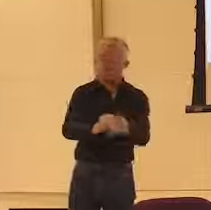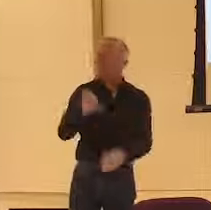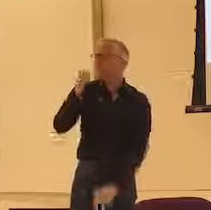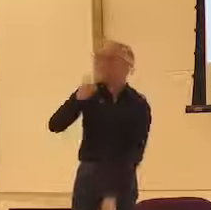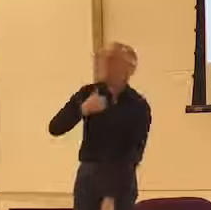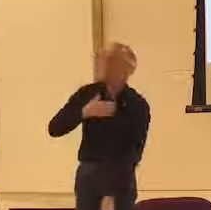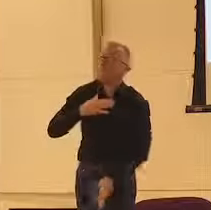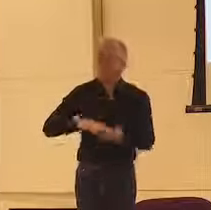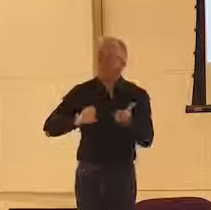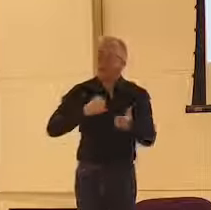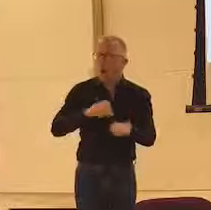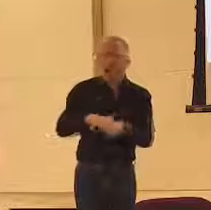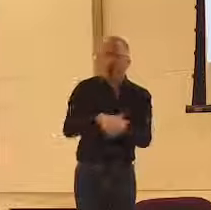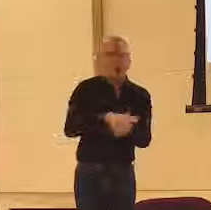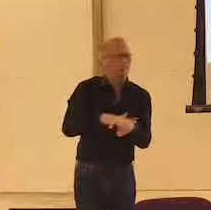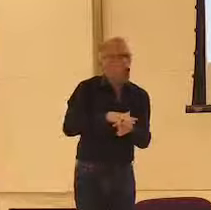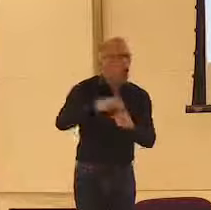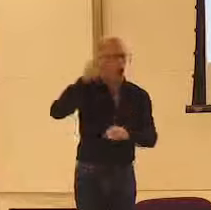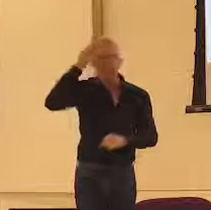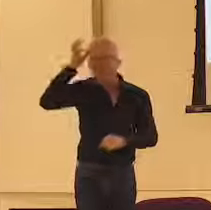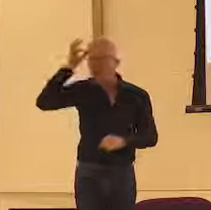This is a leaflet from my